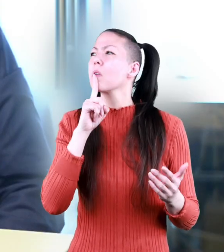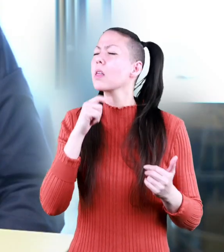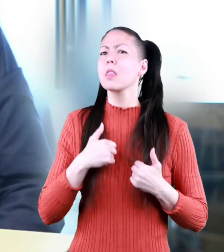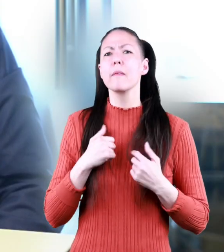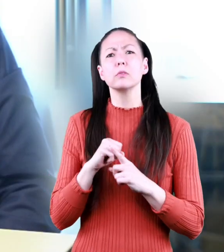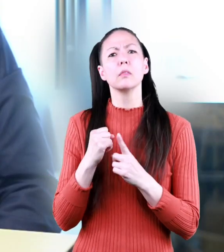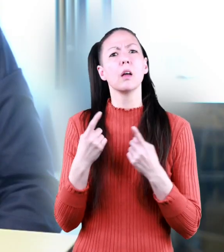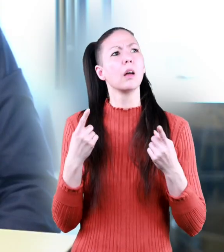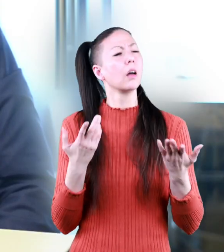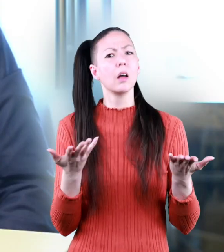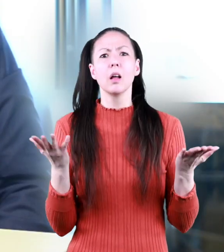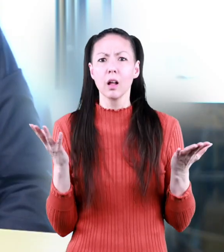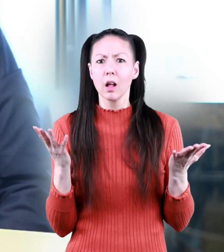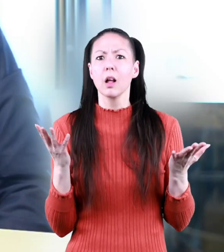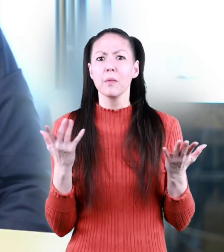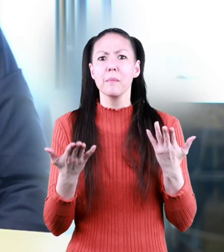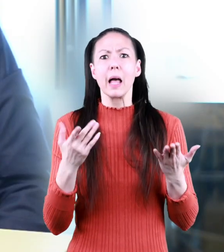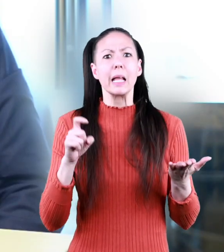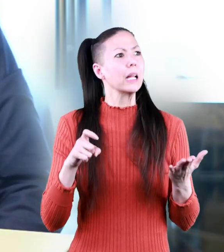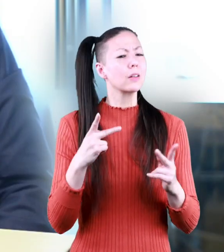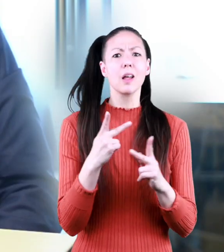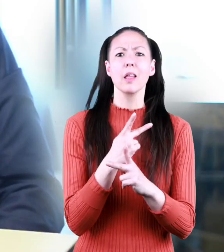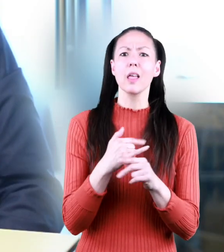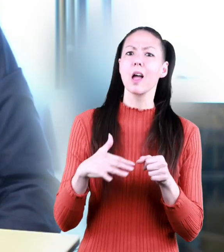situations in which you might need to calculate the area